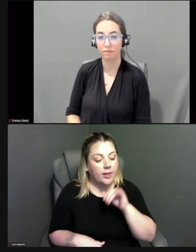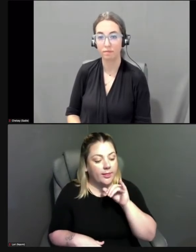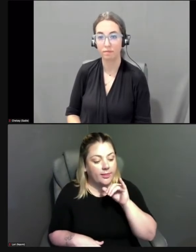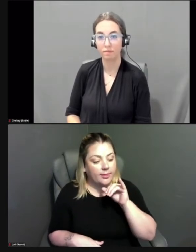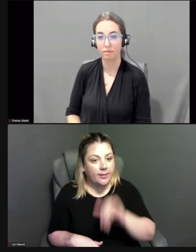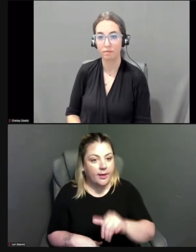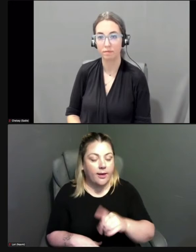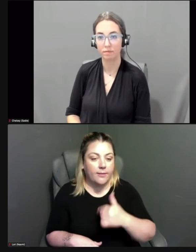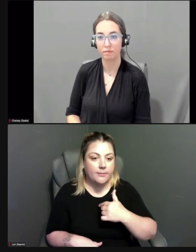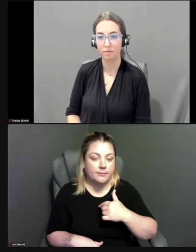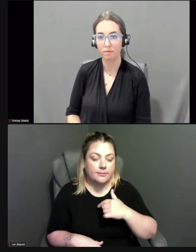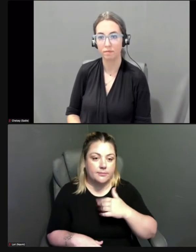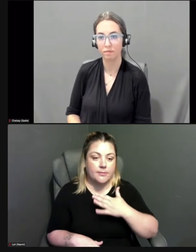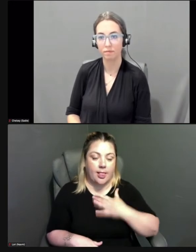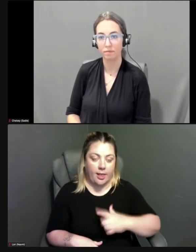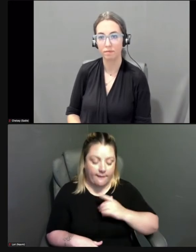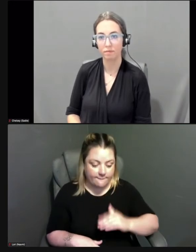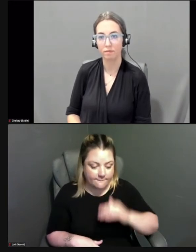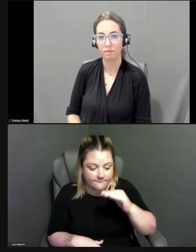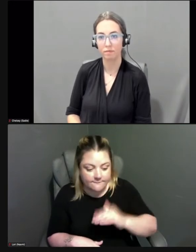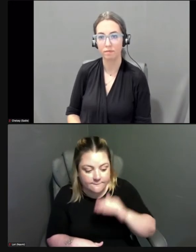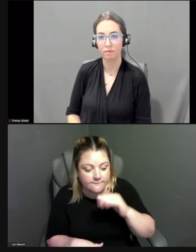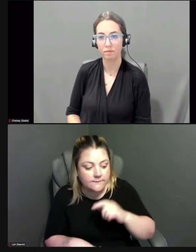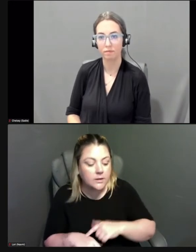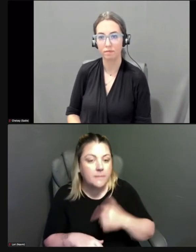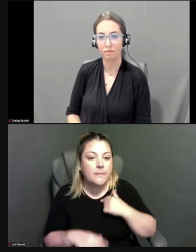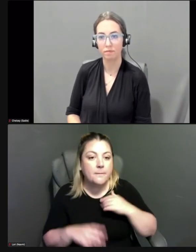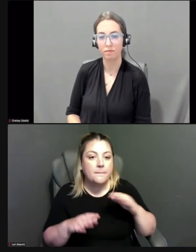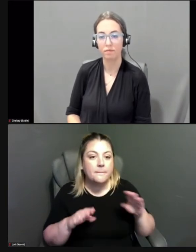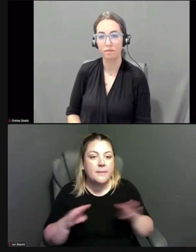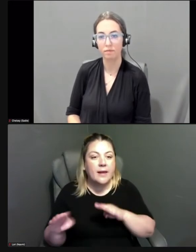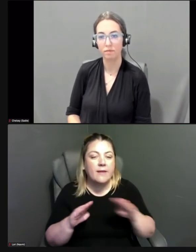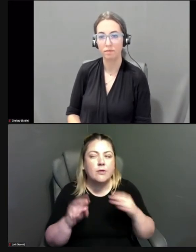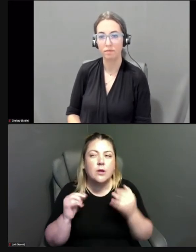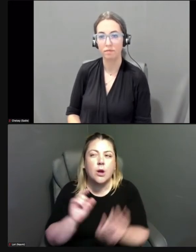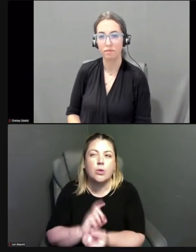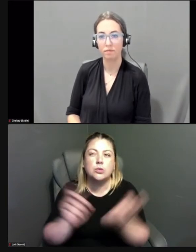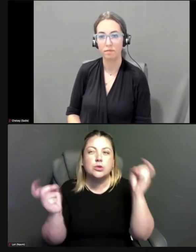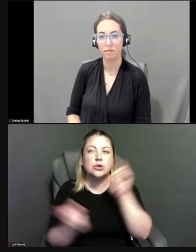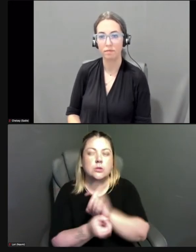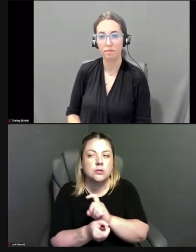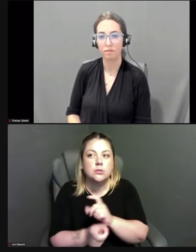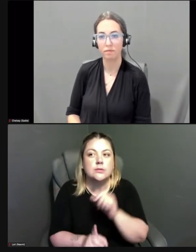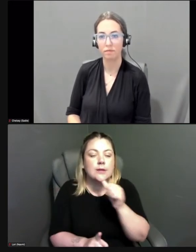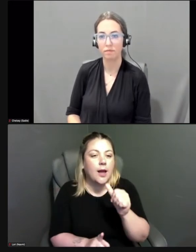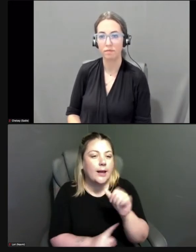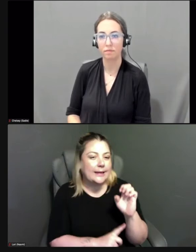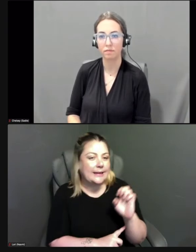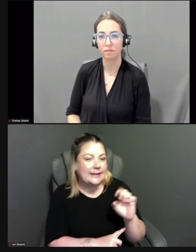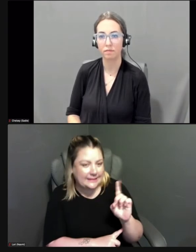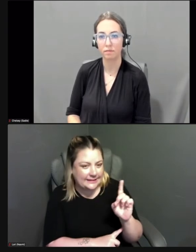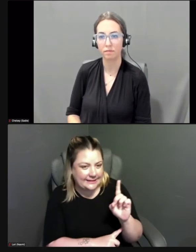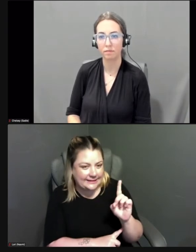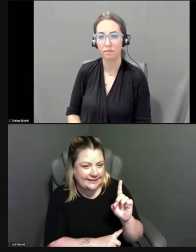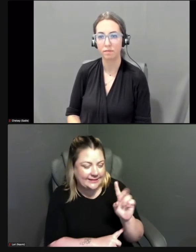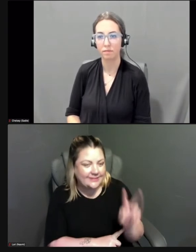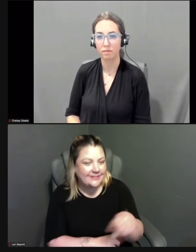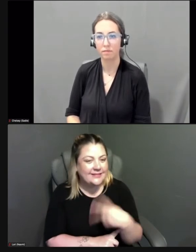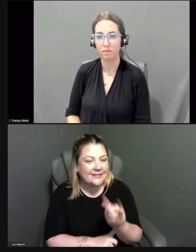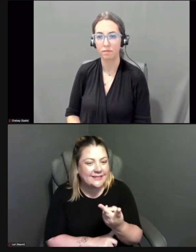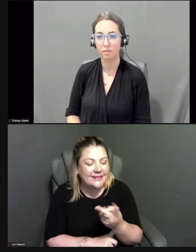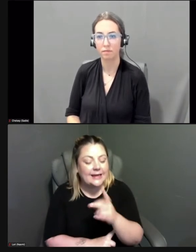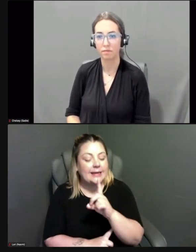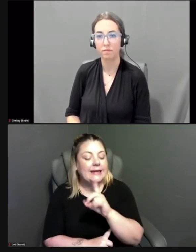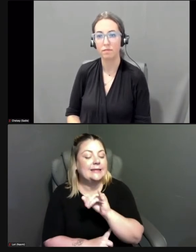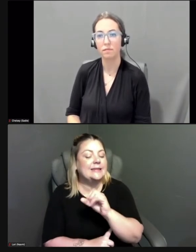behaviors lessened to the point where I wouldn't call it an eating disorder anymore, but I would call it disordered eating. Yeah. Which